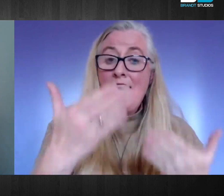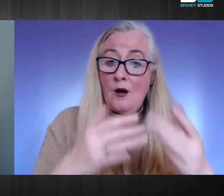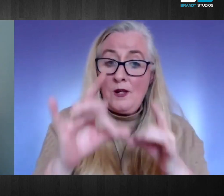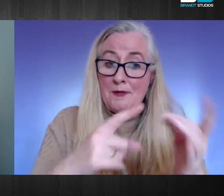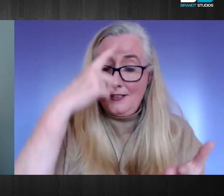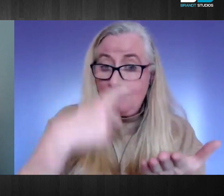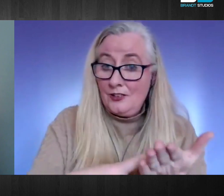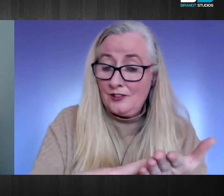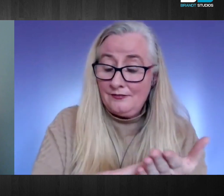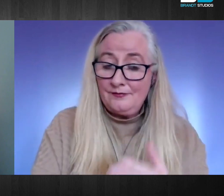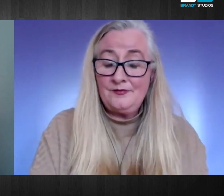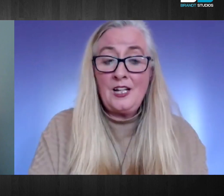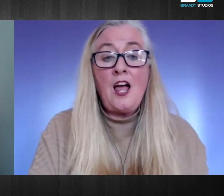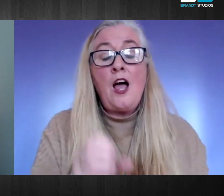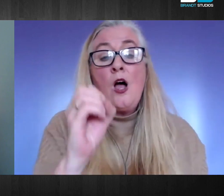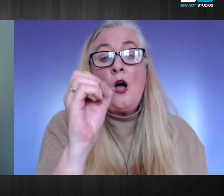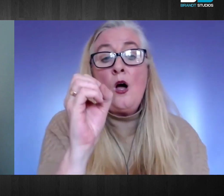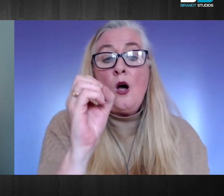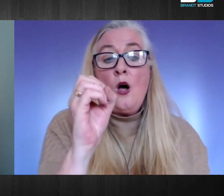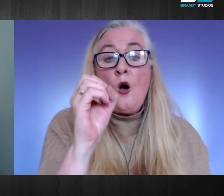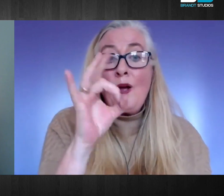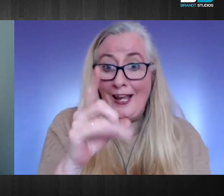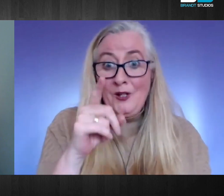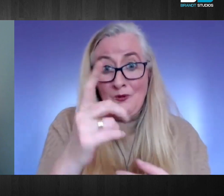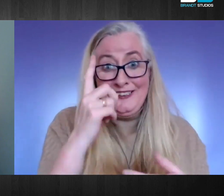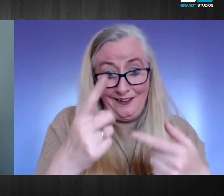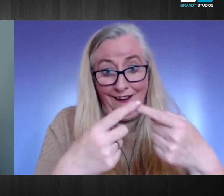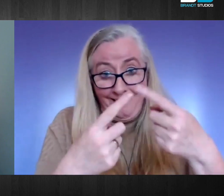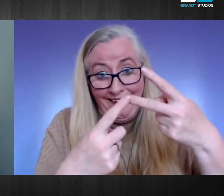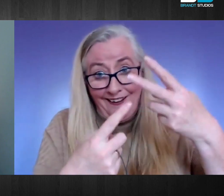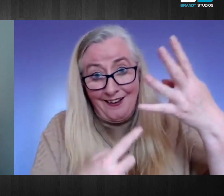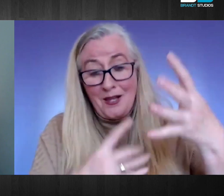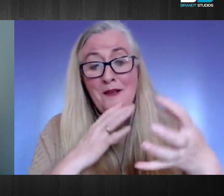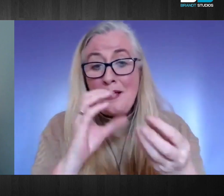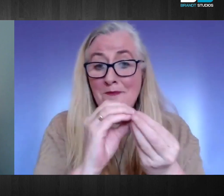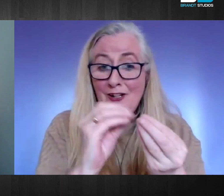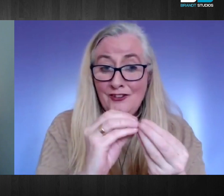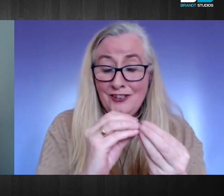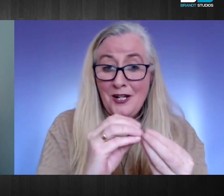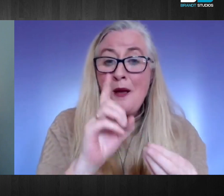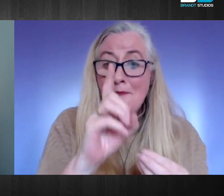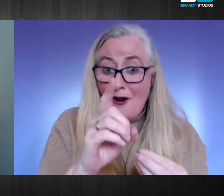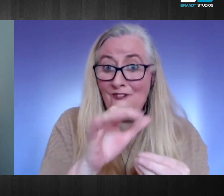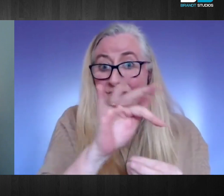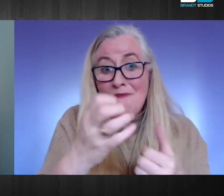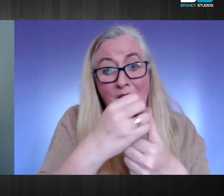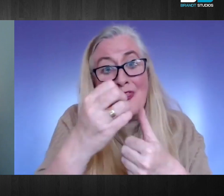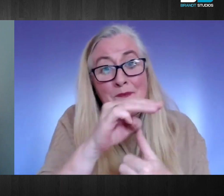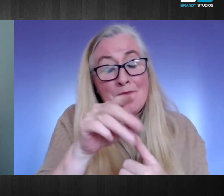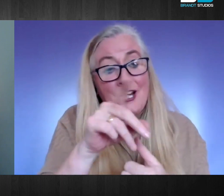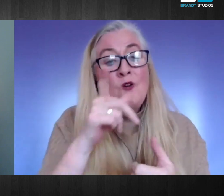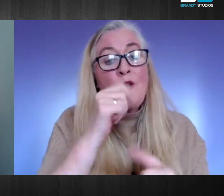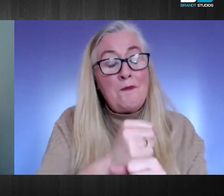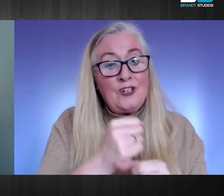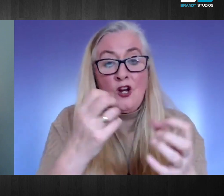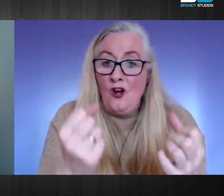Okay, Anne, you've touched on so many things there. I think the thing that's coming through from so many people this evening is the strength of being able to